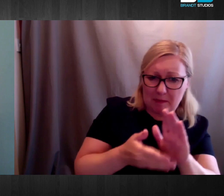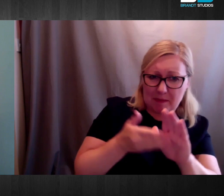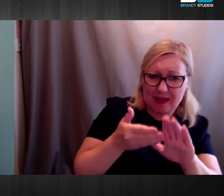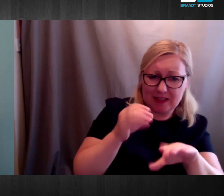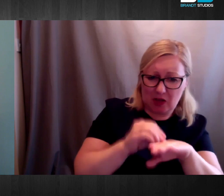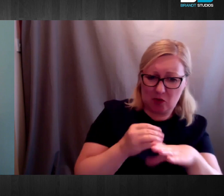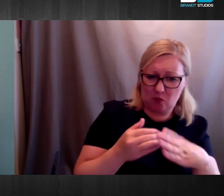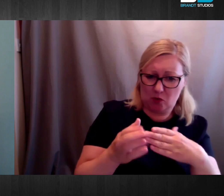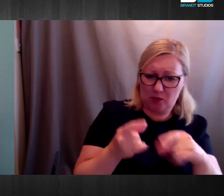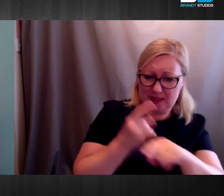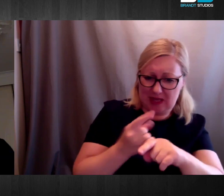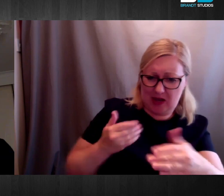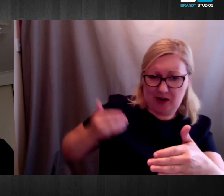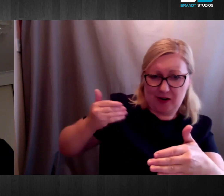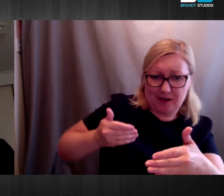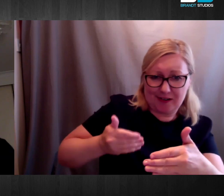community there respond?